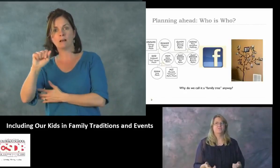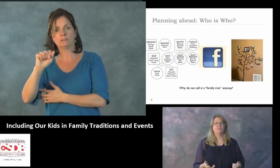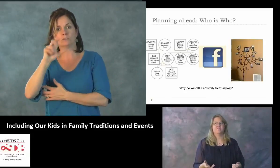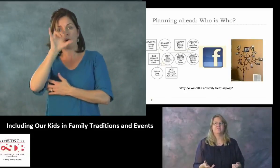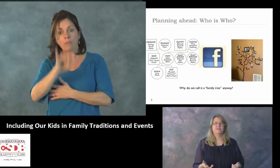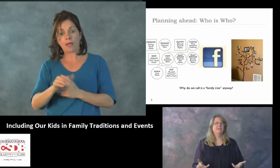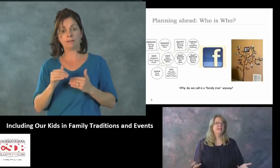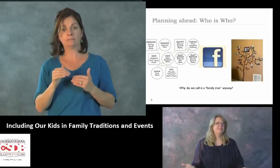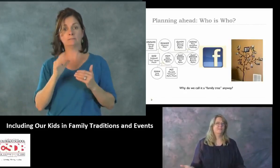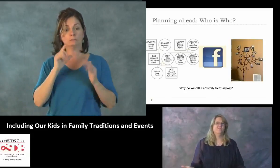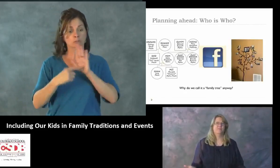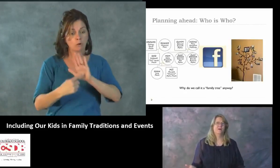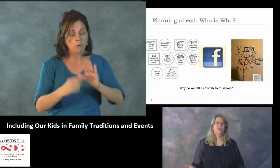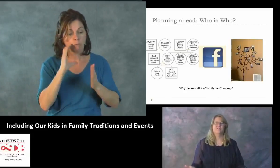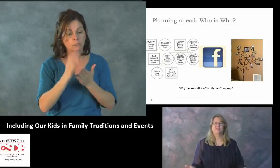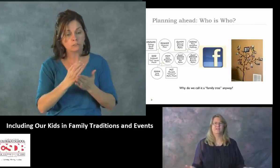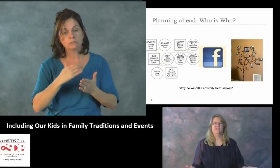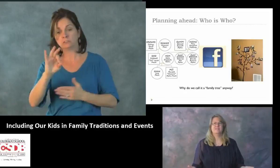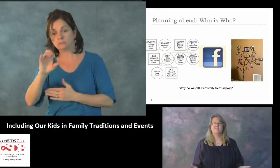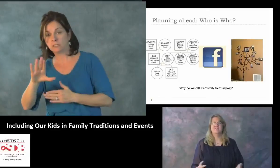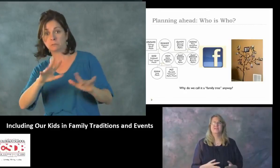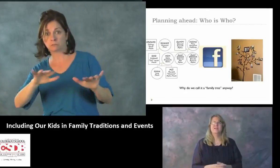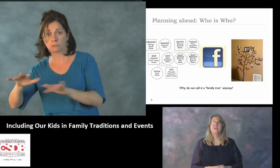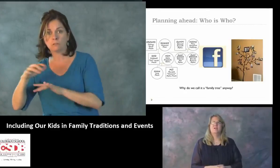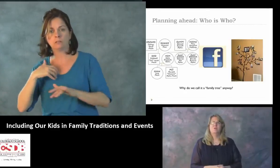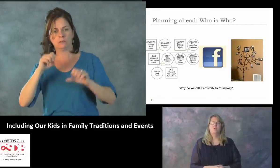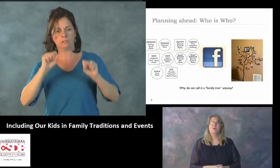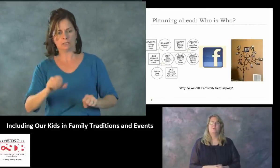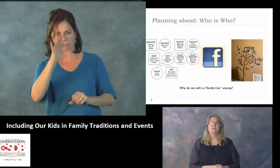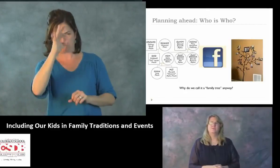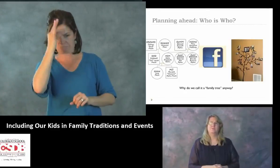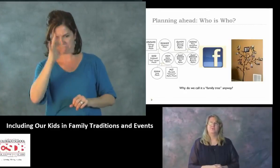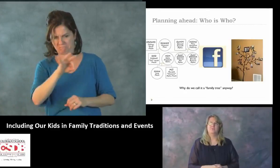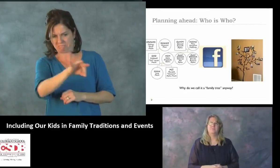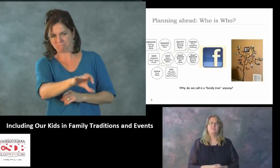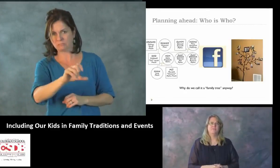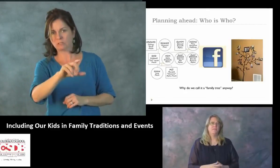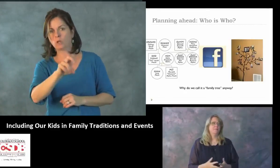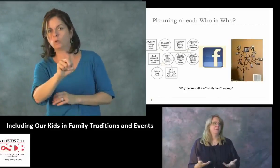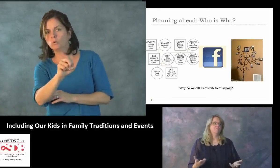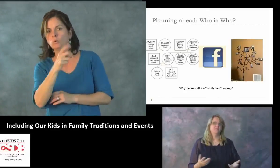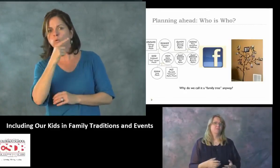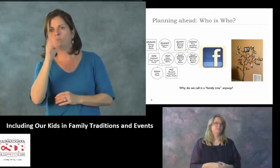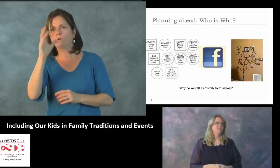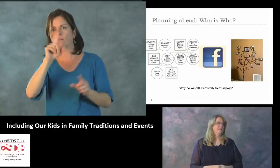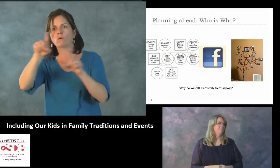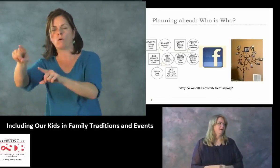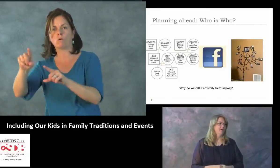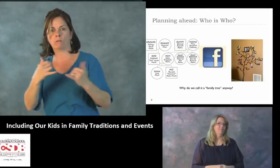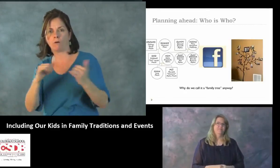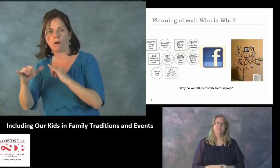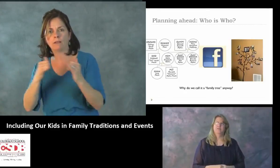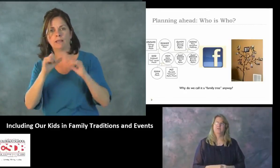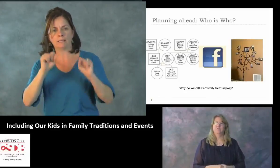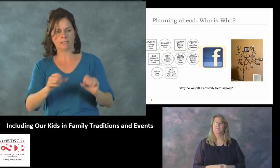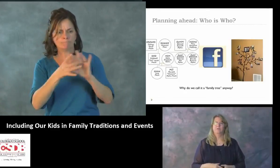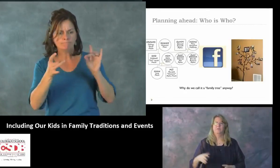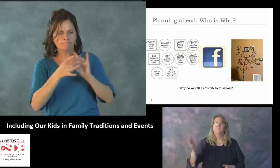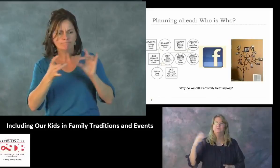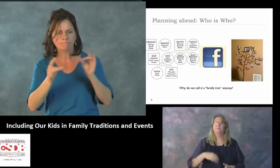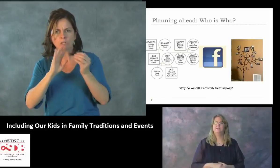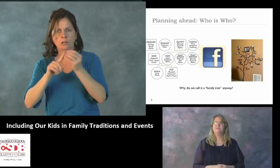their stories. And that's good for all of our kids when we expose them to family members they don't see very often,